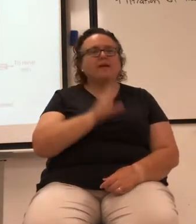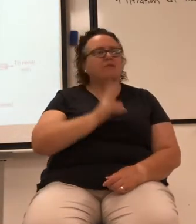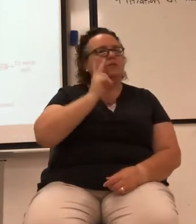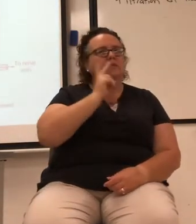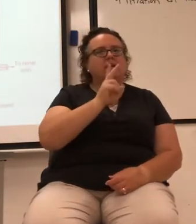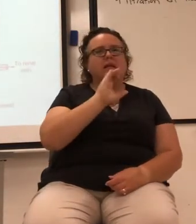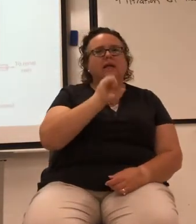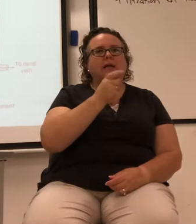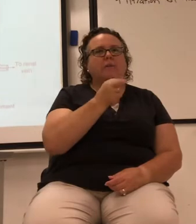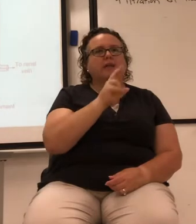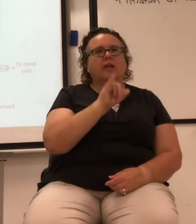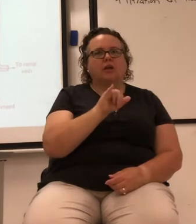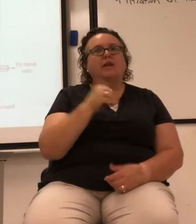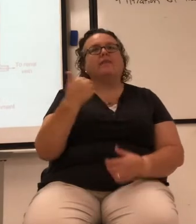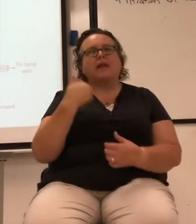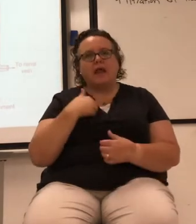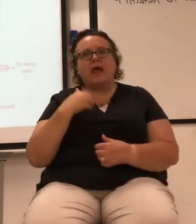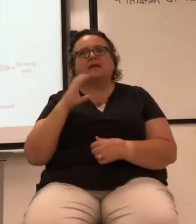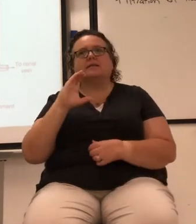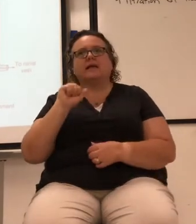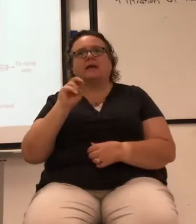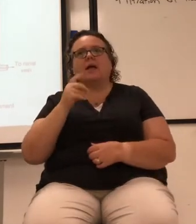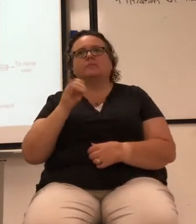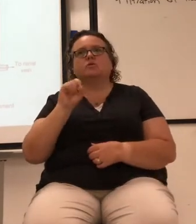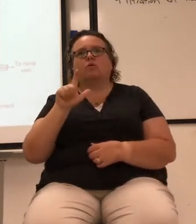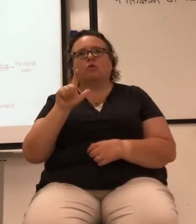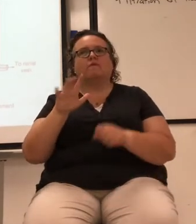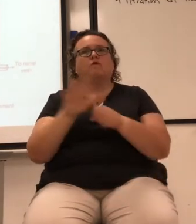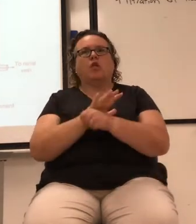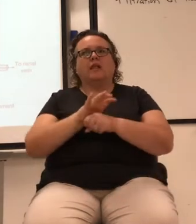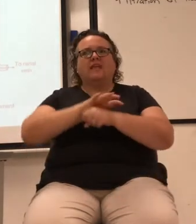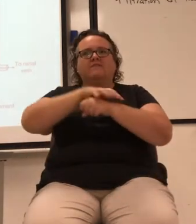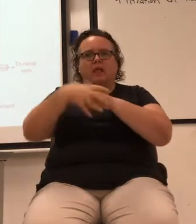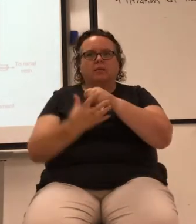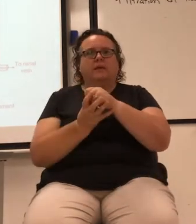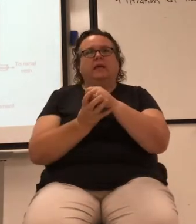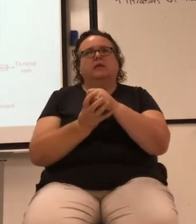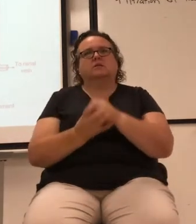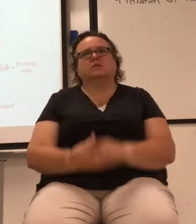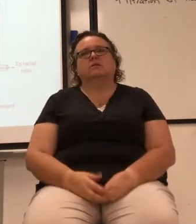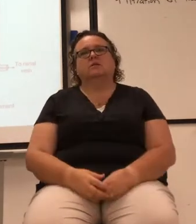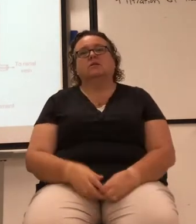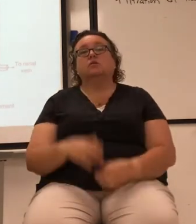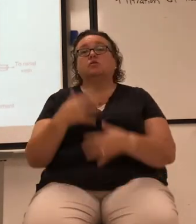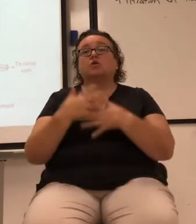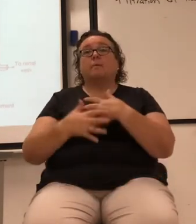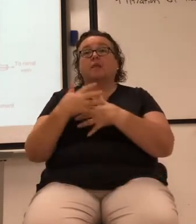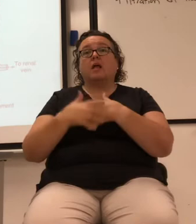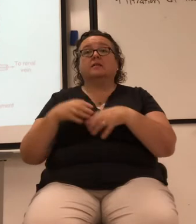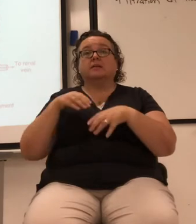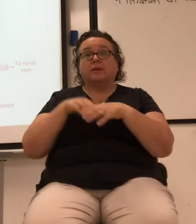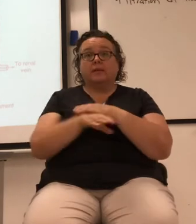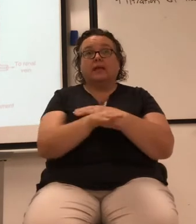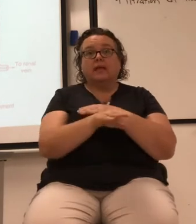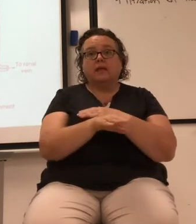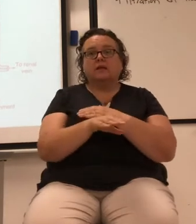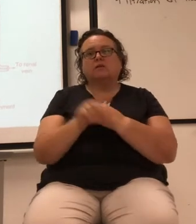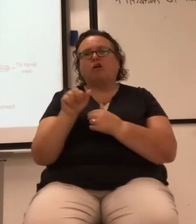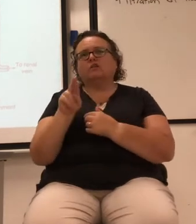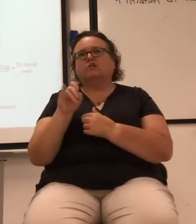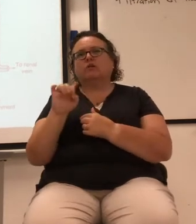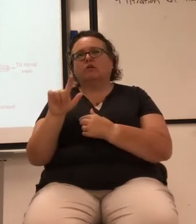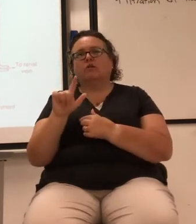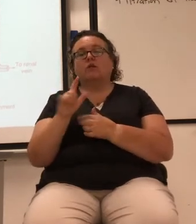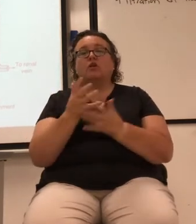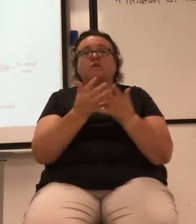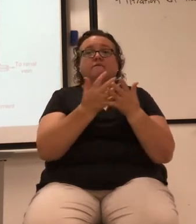capillary that had a capsule completely enveloping it. Alright? So blood's coming in, this is the afferent arterial. You filter